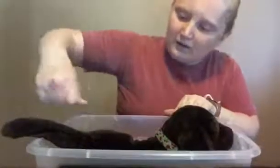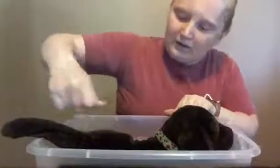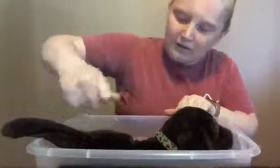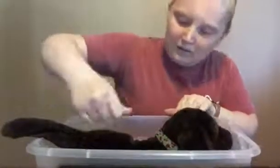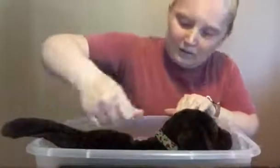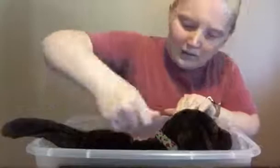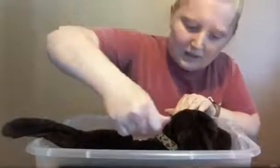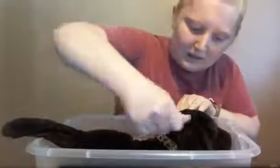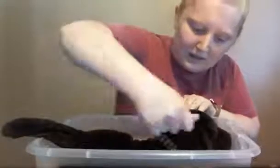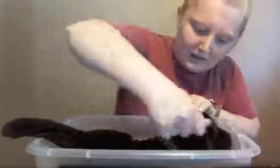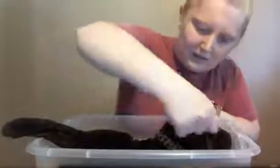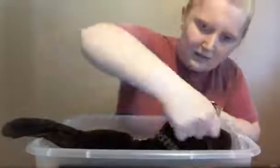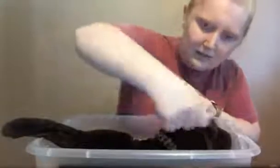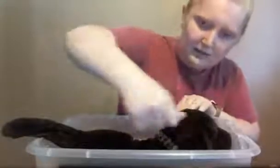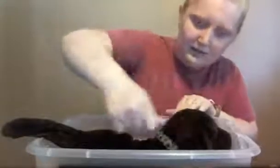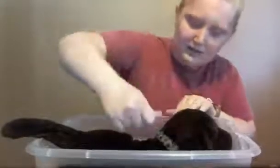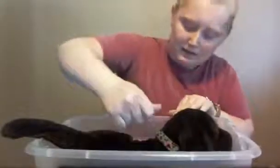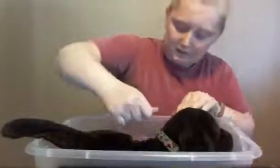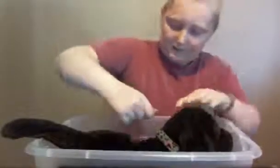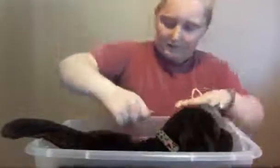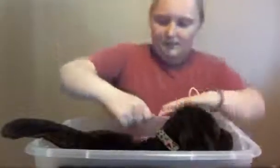Just going to rinse.